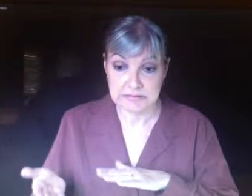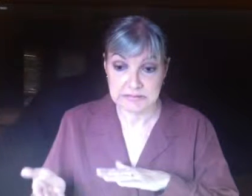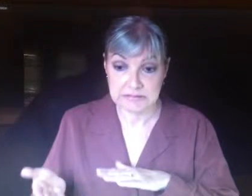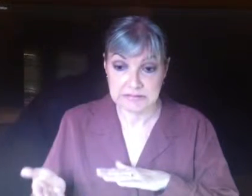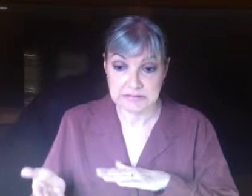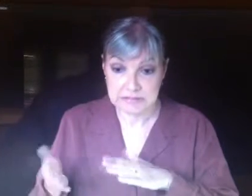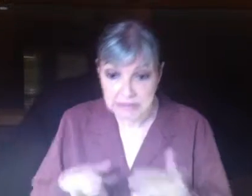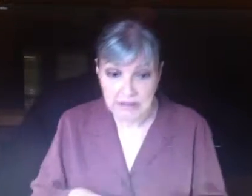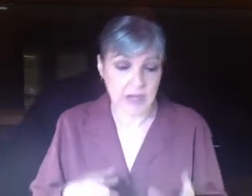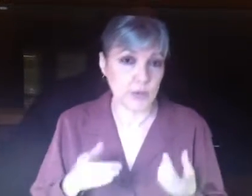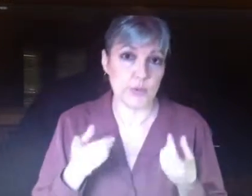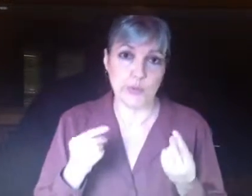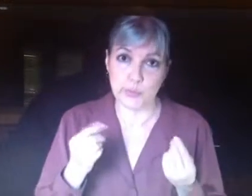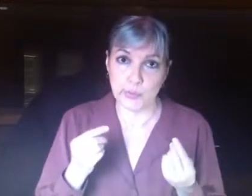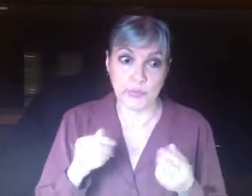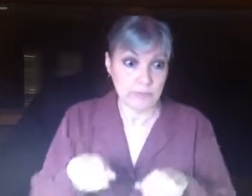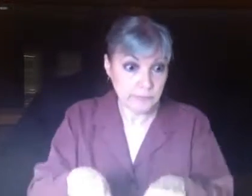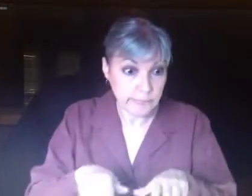pet has died?